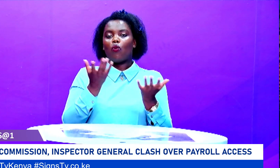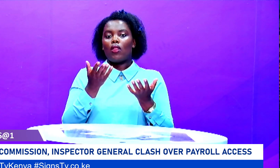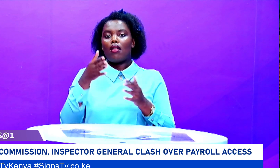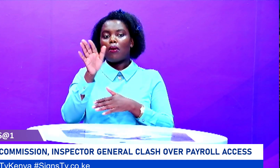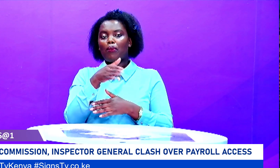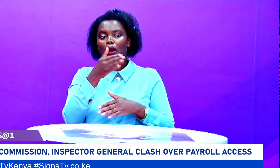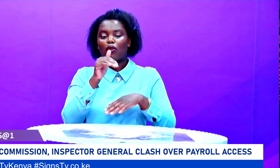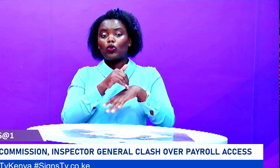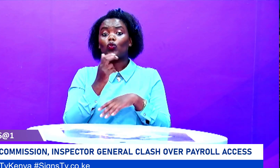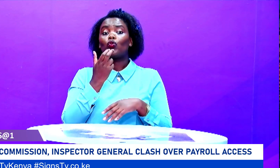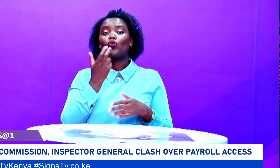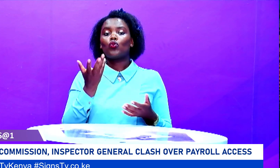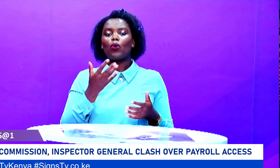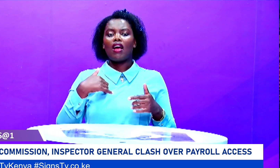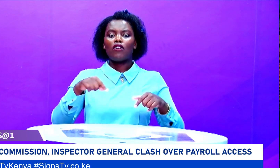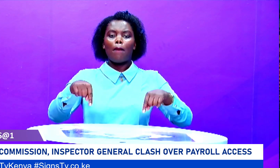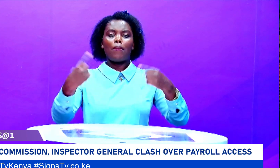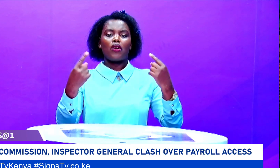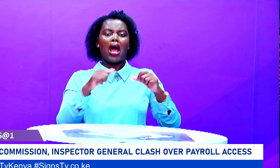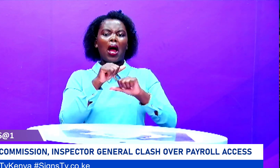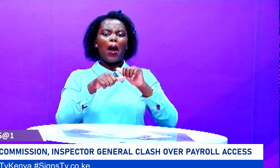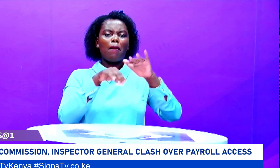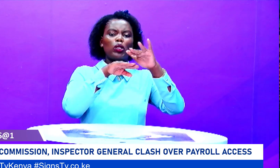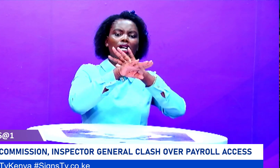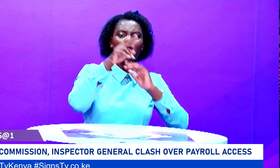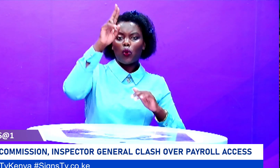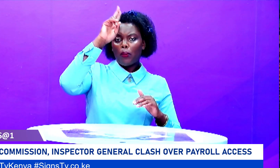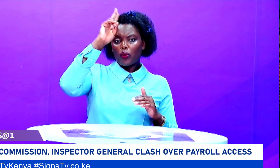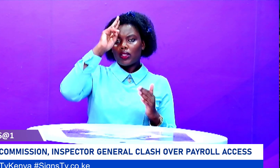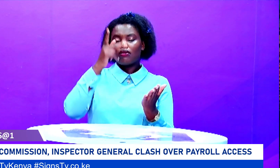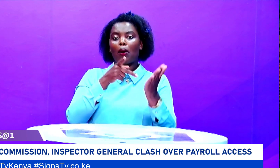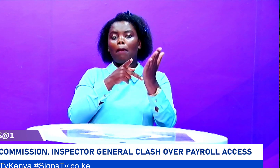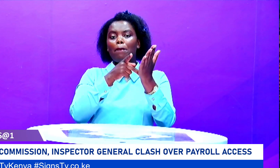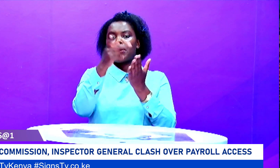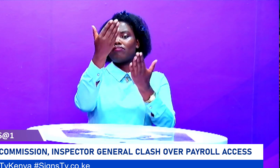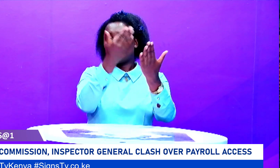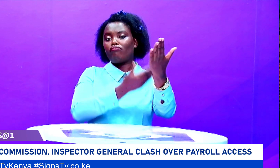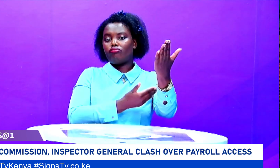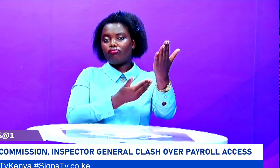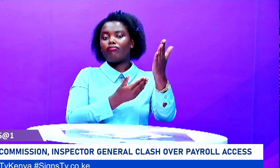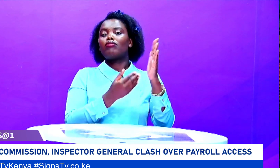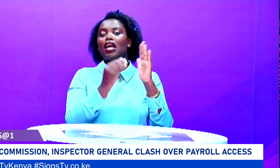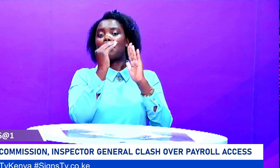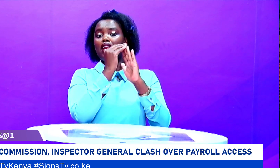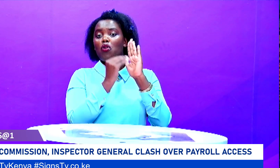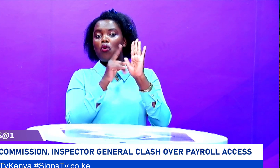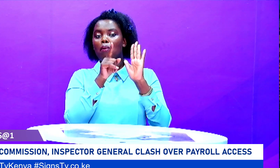NPS, came to light in Parliament on Tuesday as a dispute over access to police